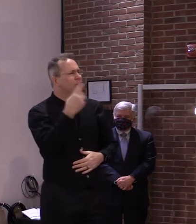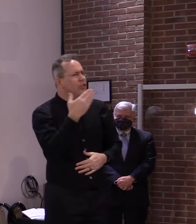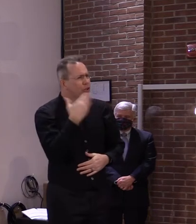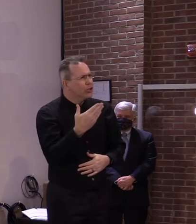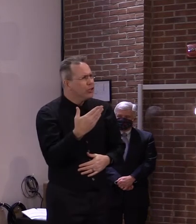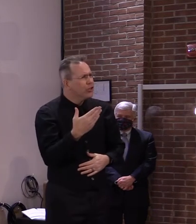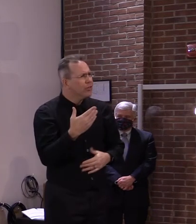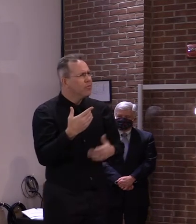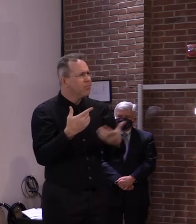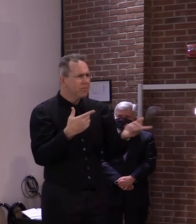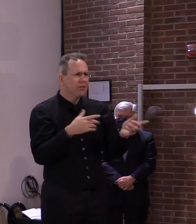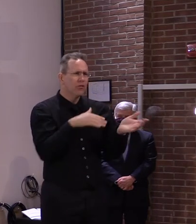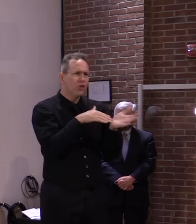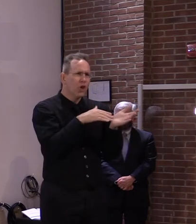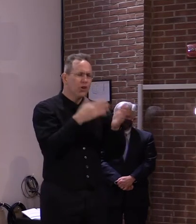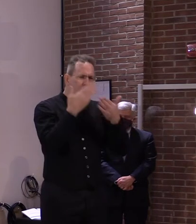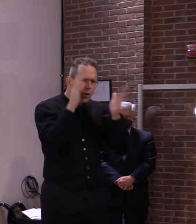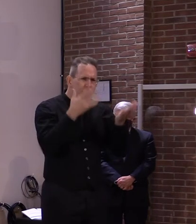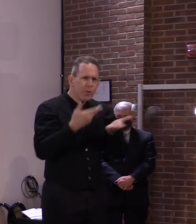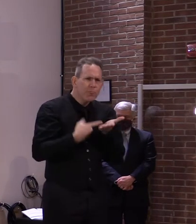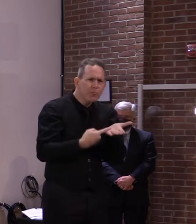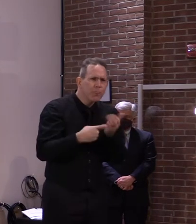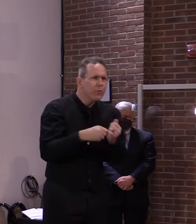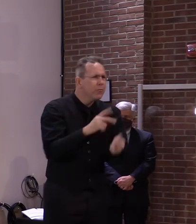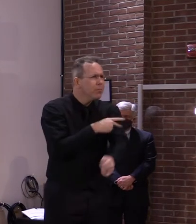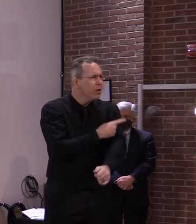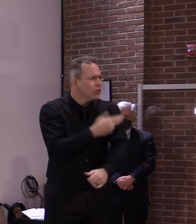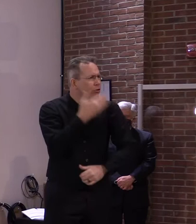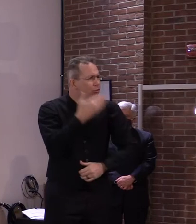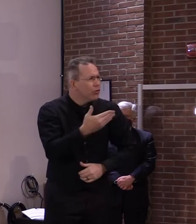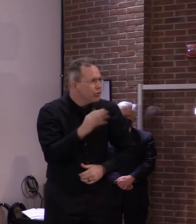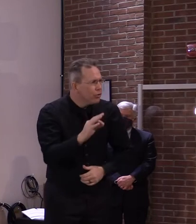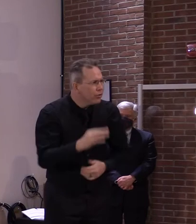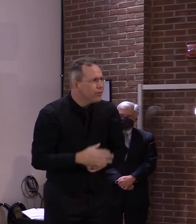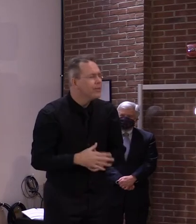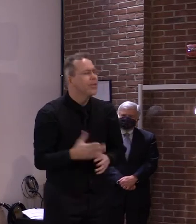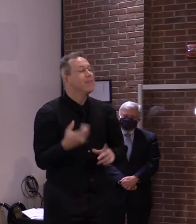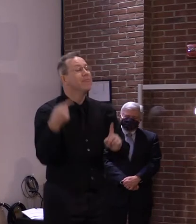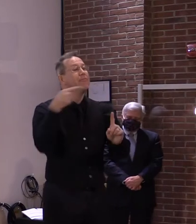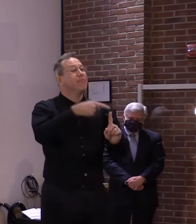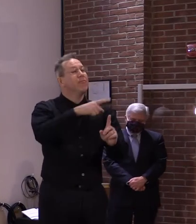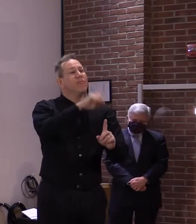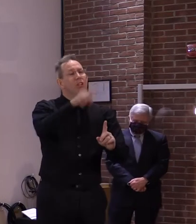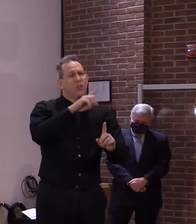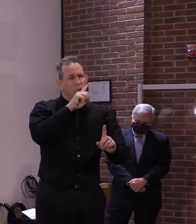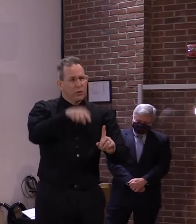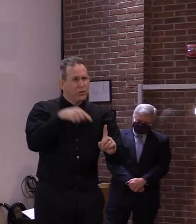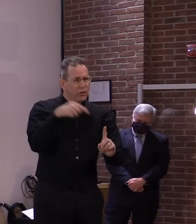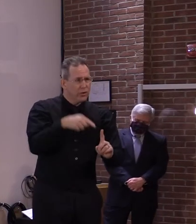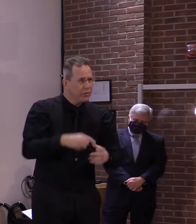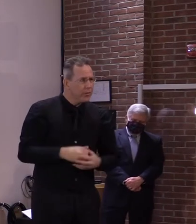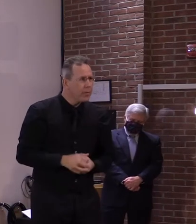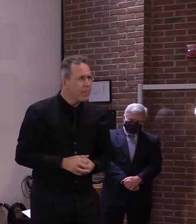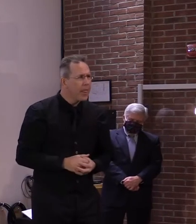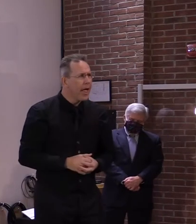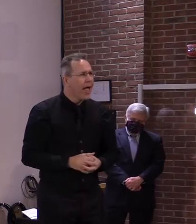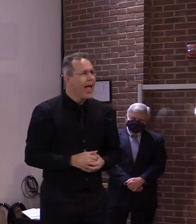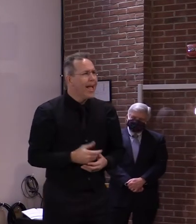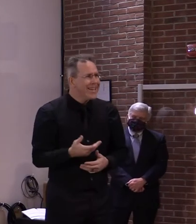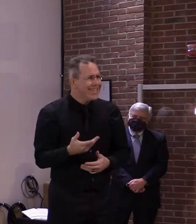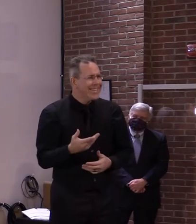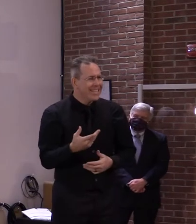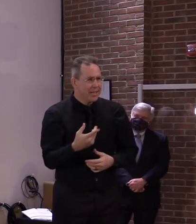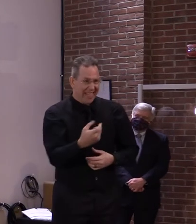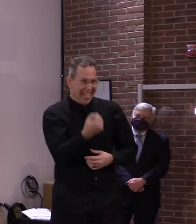so the answer was no i guess i have to expound on that a little longer though just to do justice to it keep in